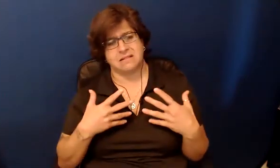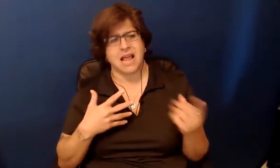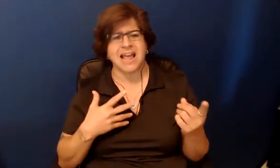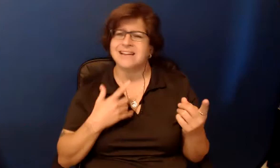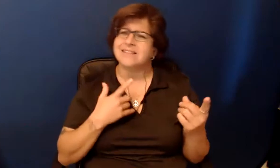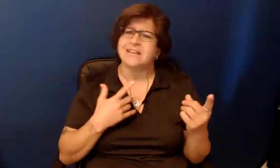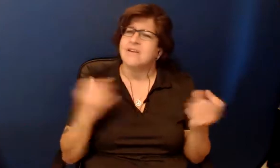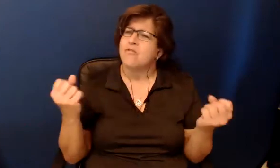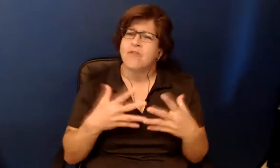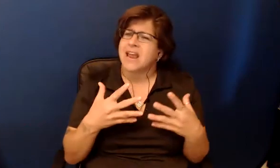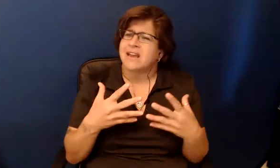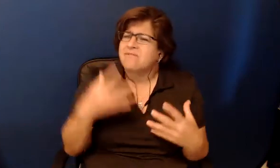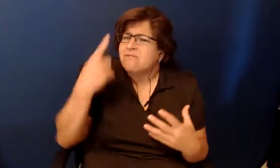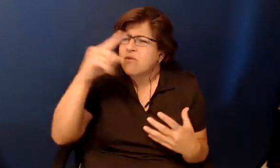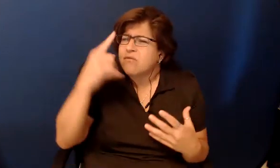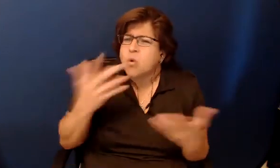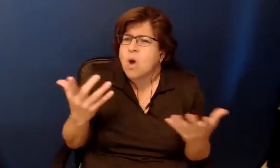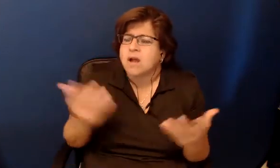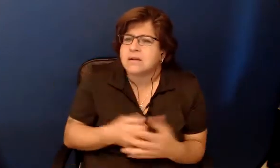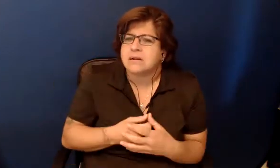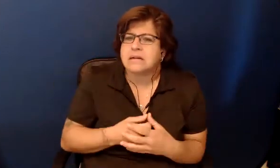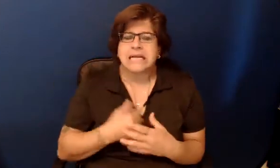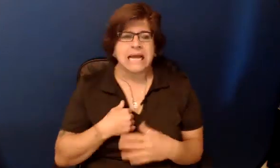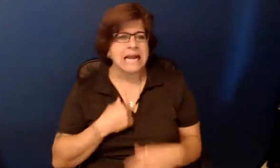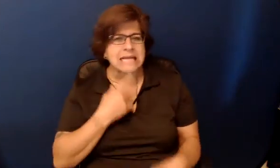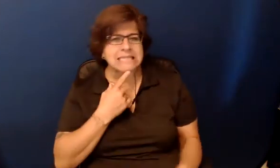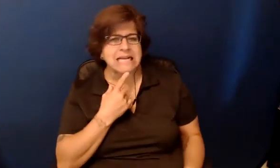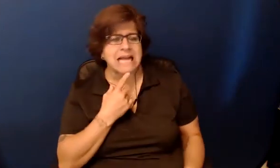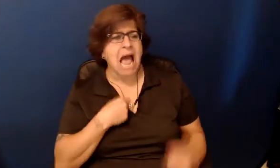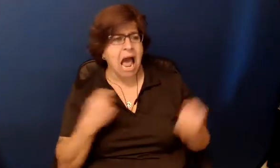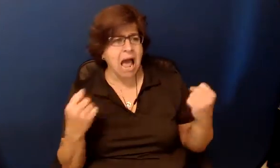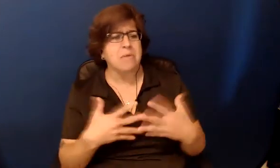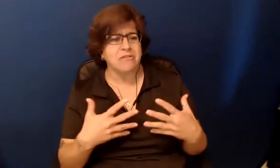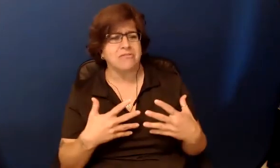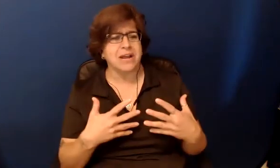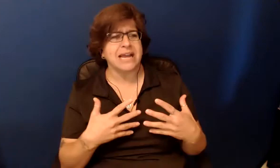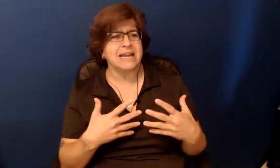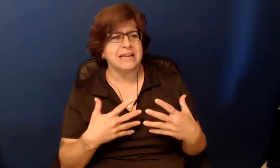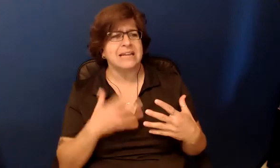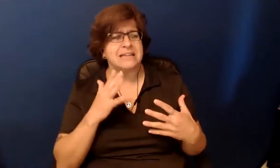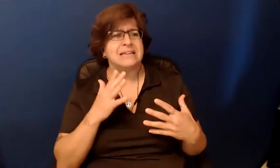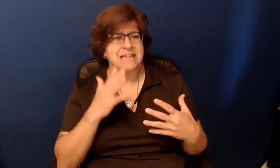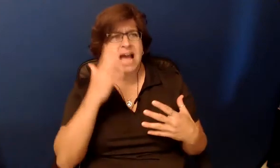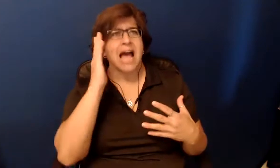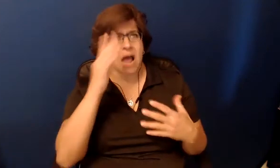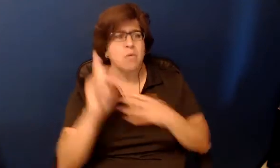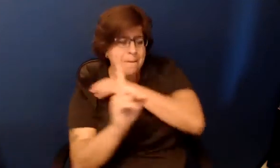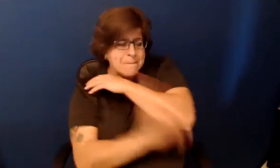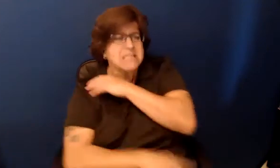I said, "I'm afraid." And he said, "Luther, what are you afraid of?" And I said, "I'm afraid I'm going to